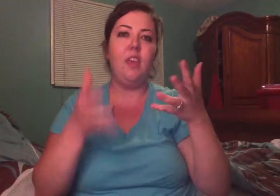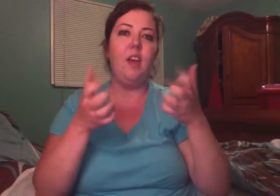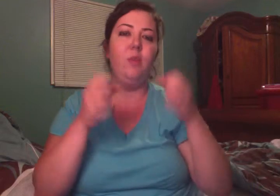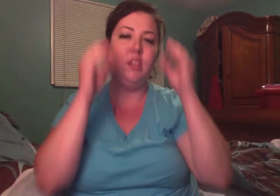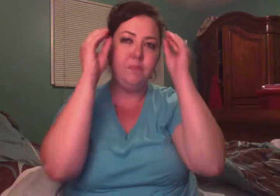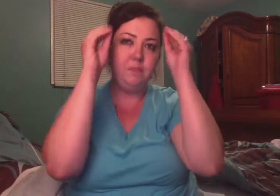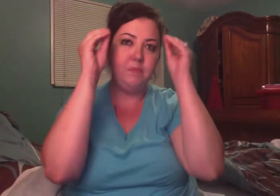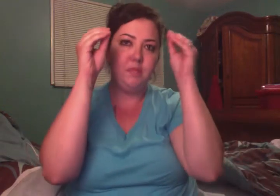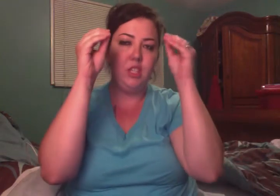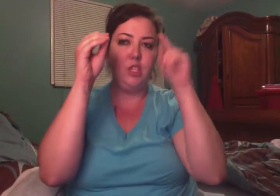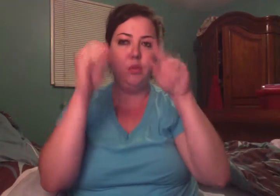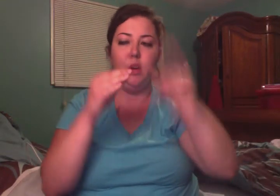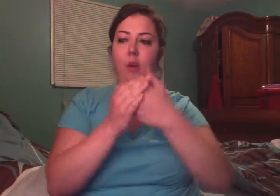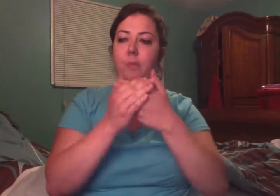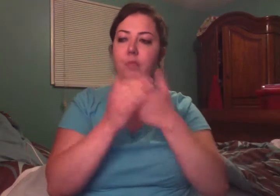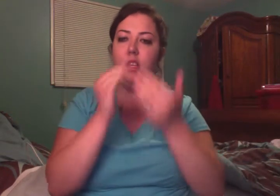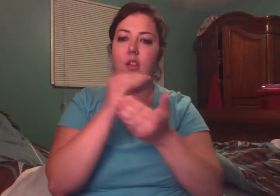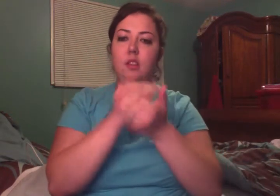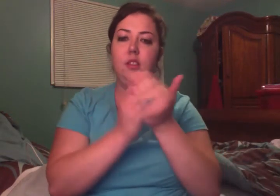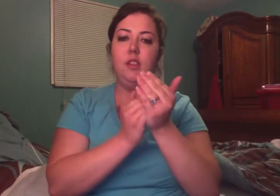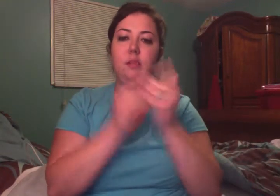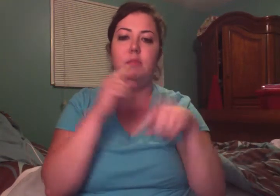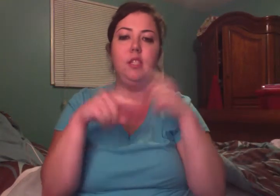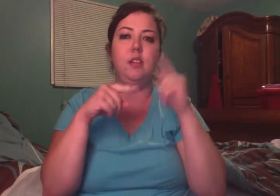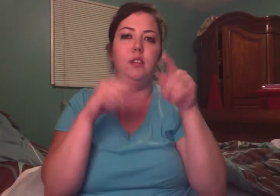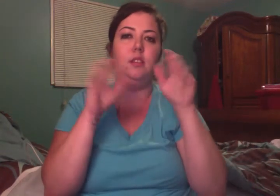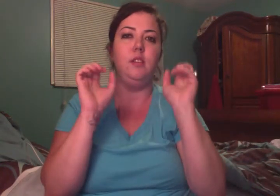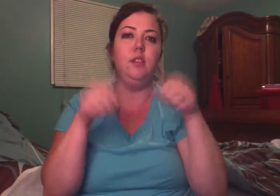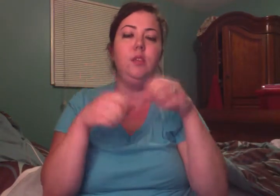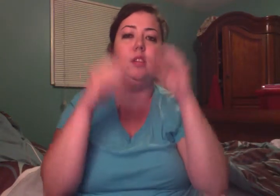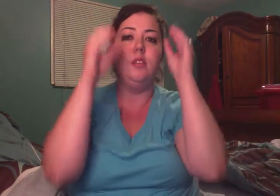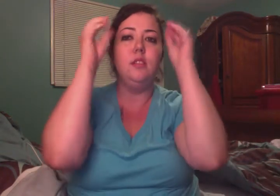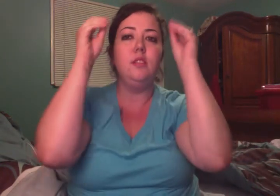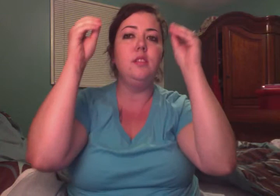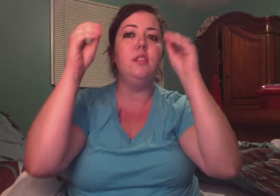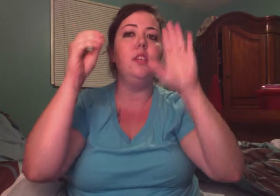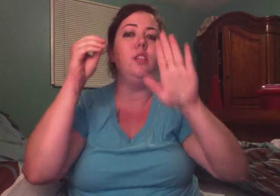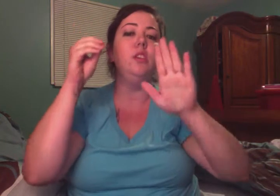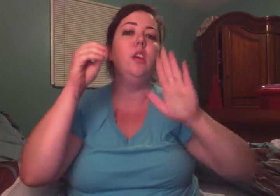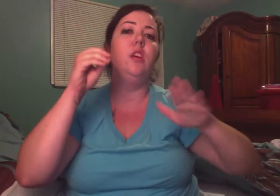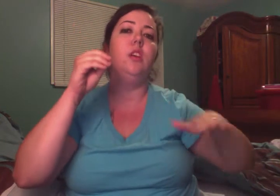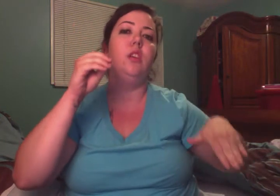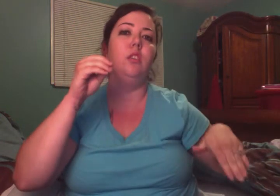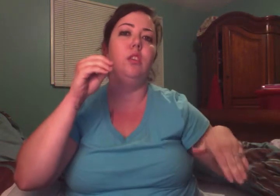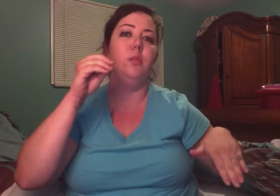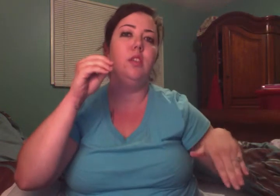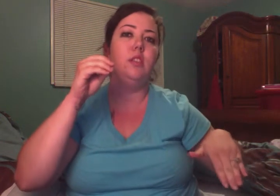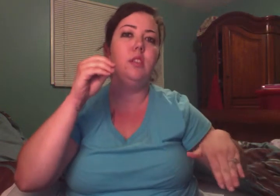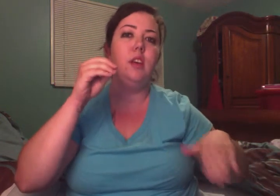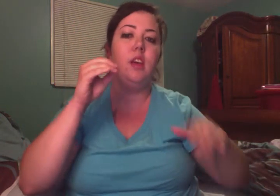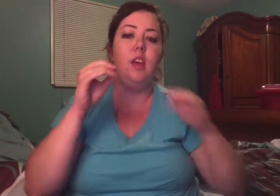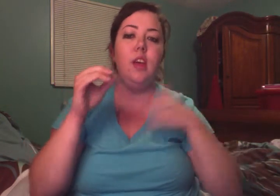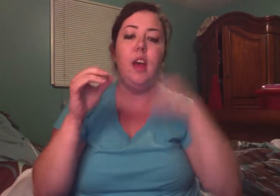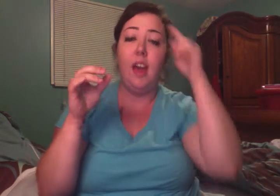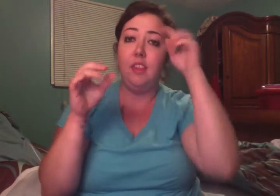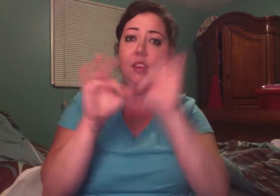I want to teach you all some signs you can teach your little ones. I think